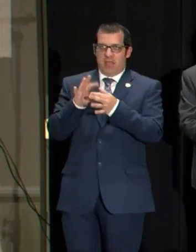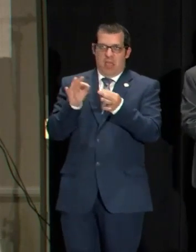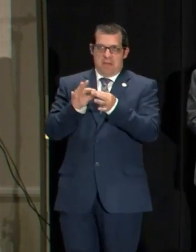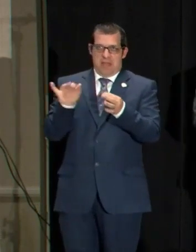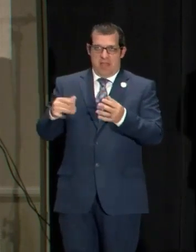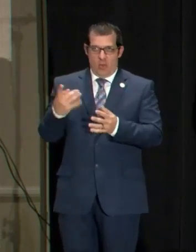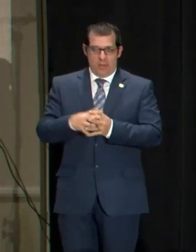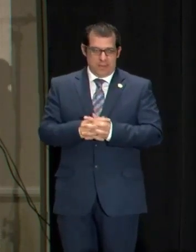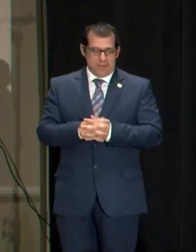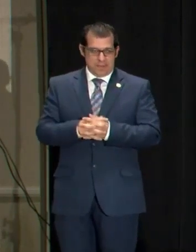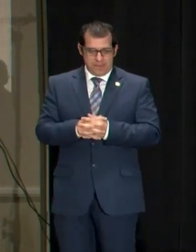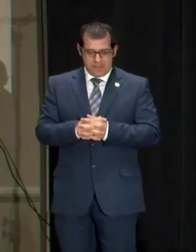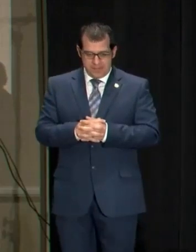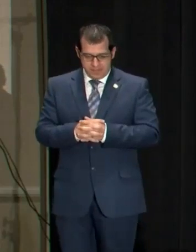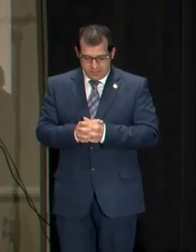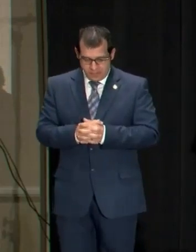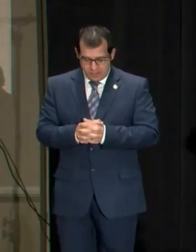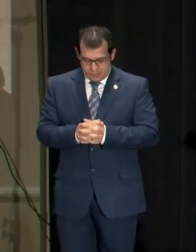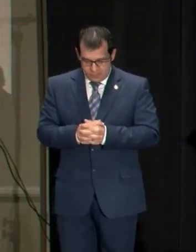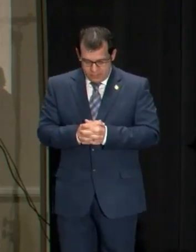that.